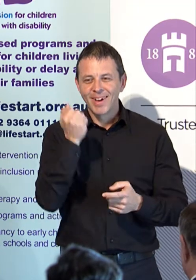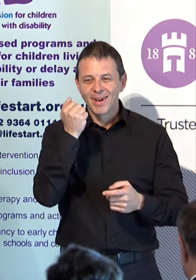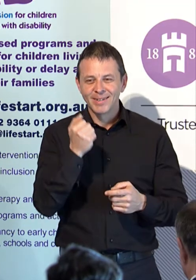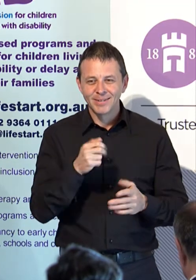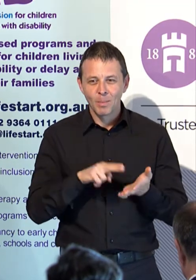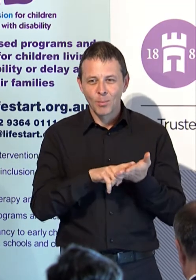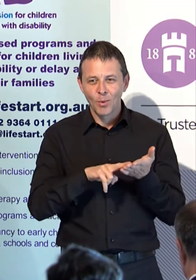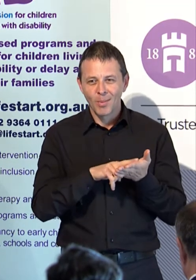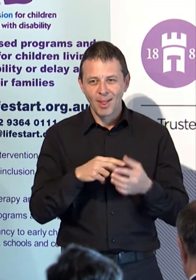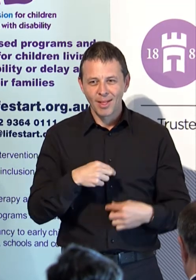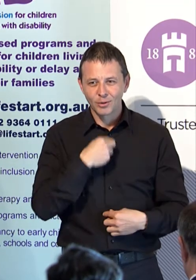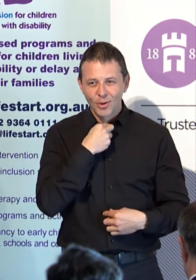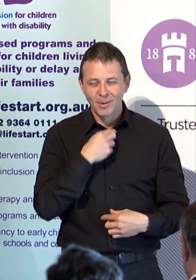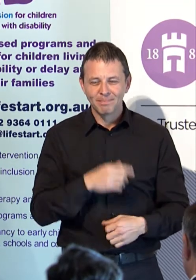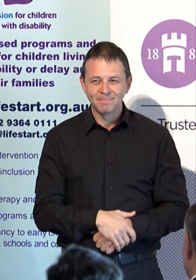So